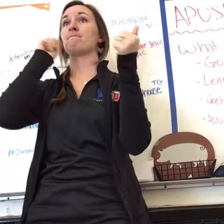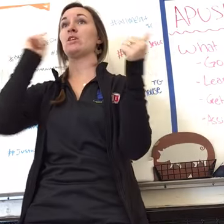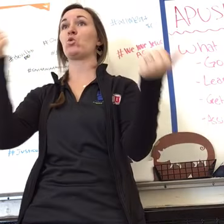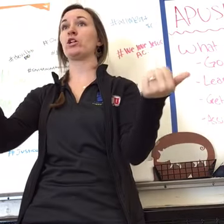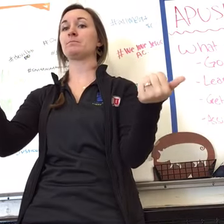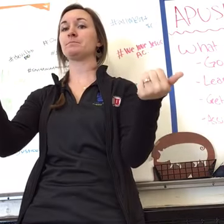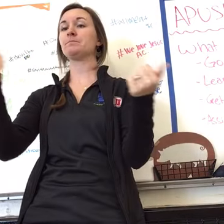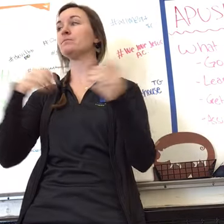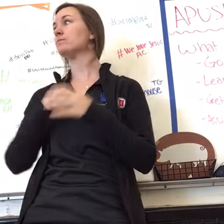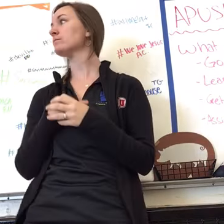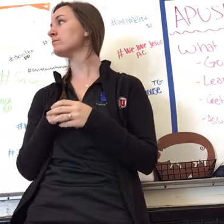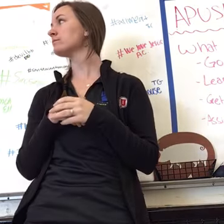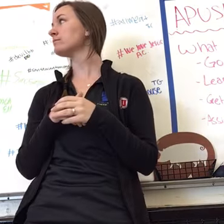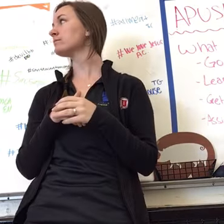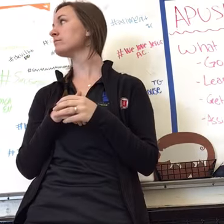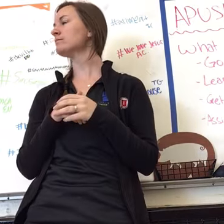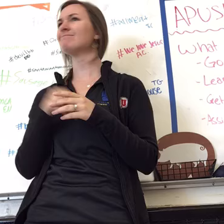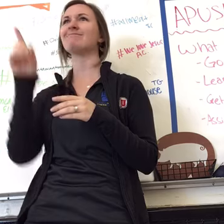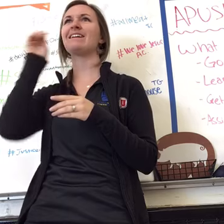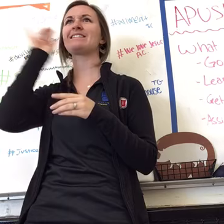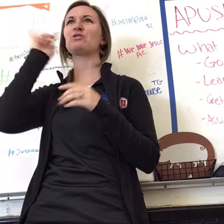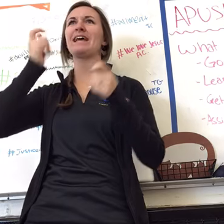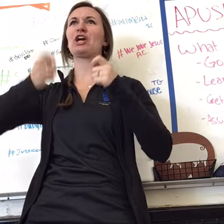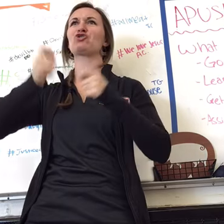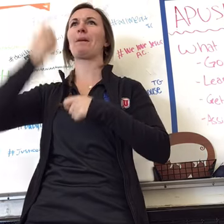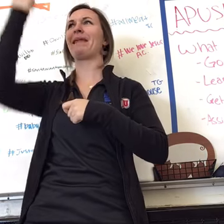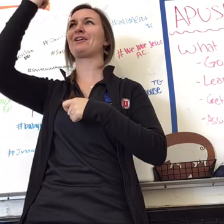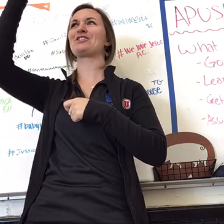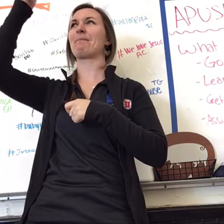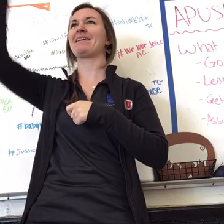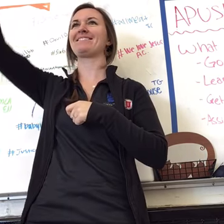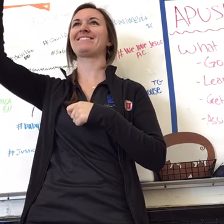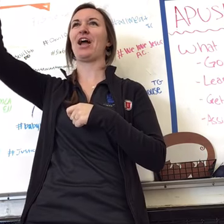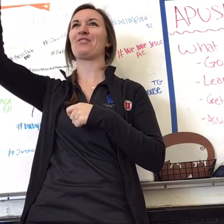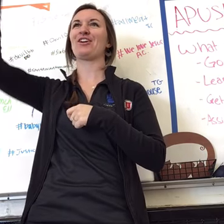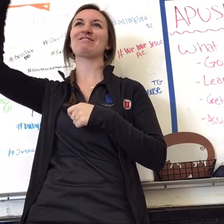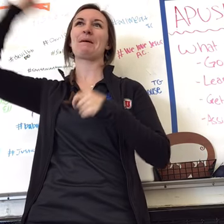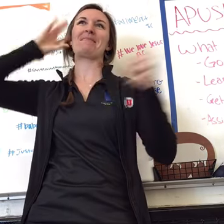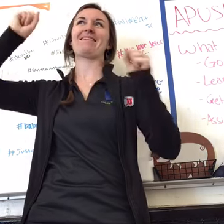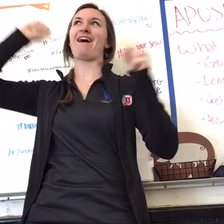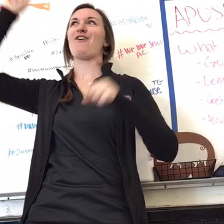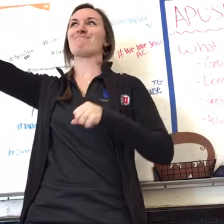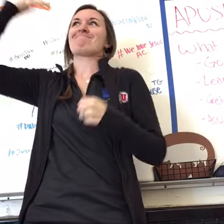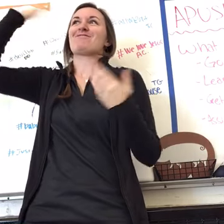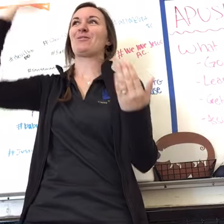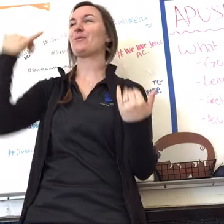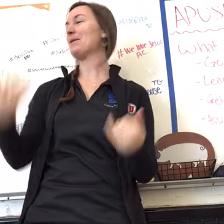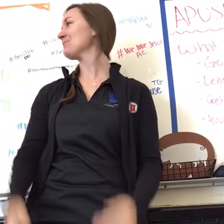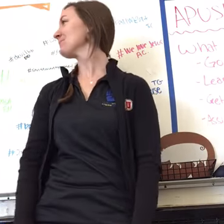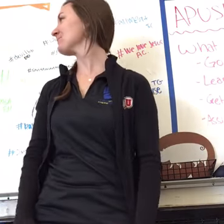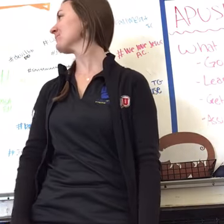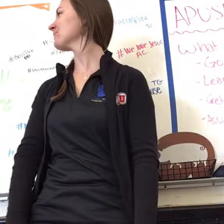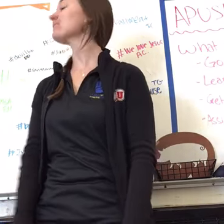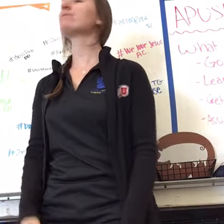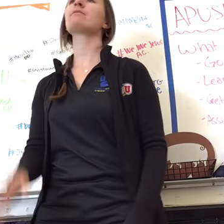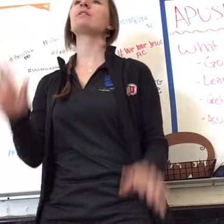Yes. Sounds like a drum line or something out there. I don't know what's going on. Okay, so as far as I'm aware, there